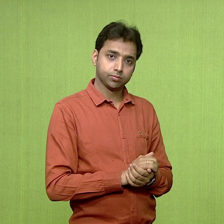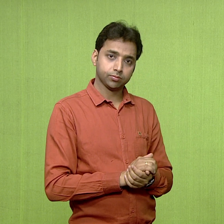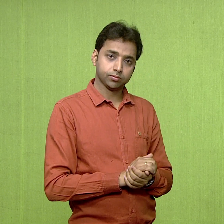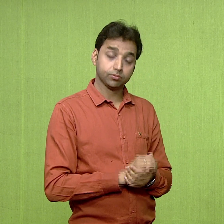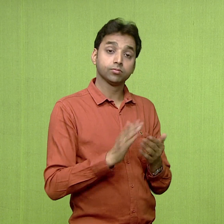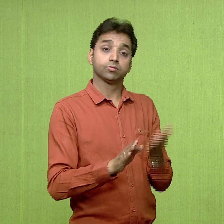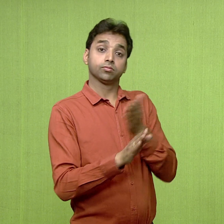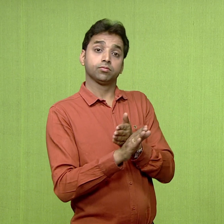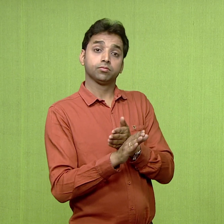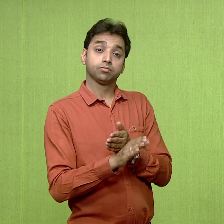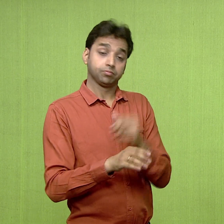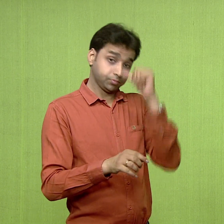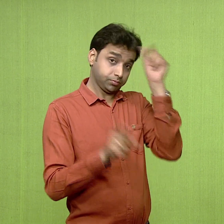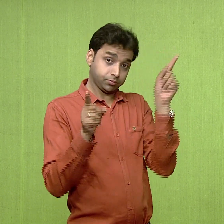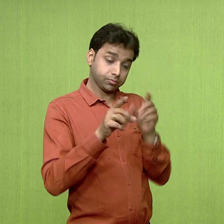or Indian system